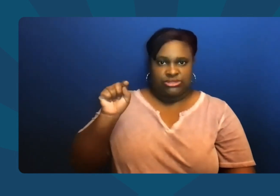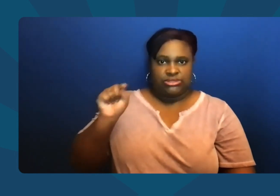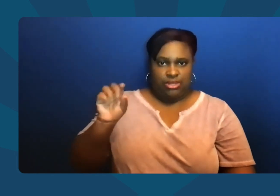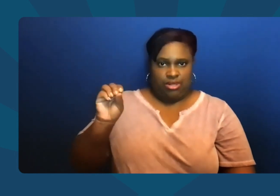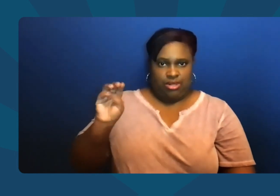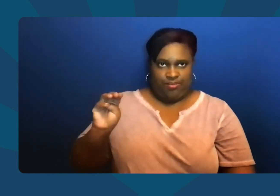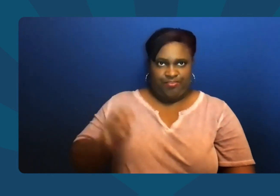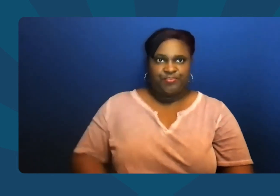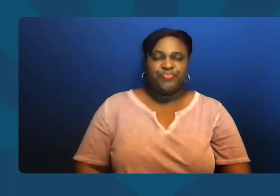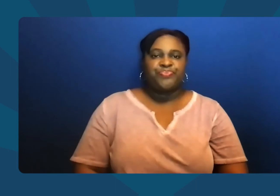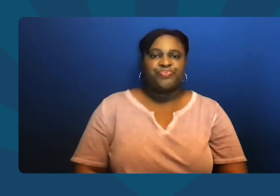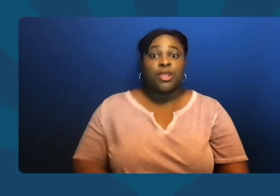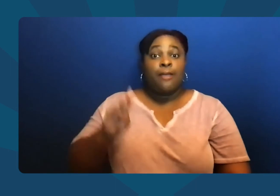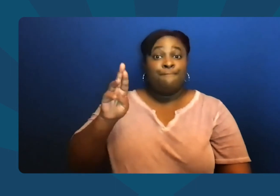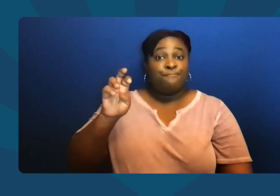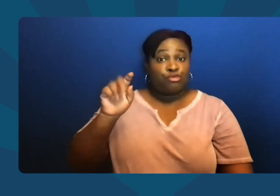votebrettroberts.com.